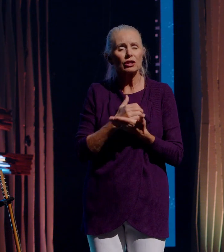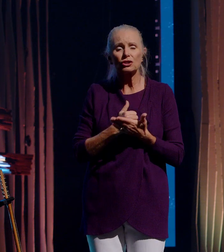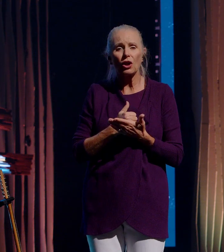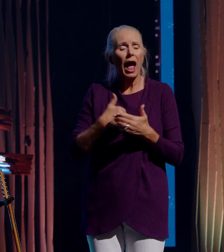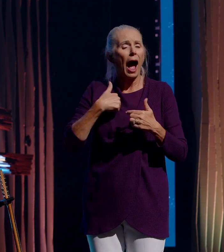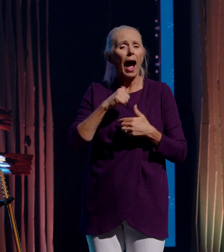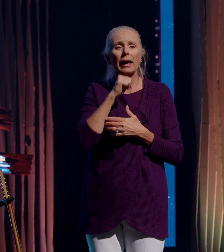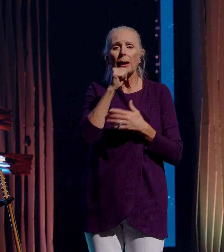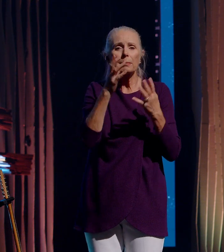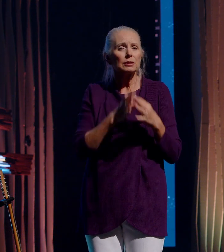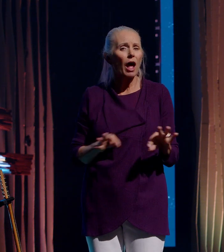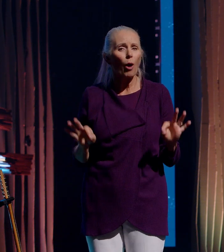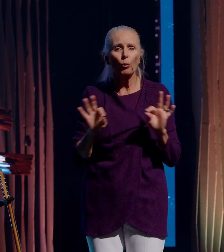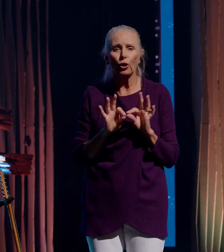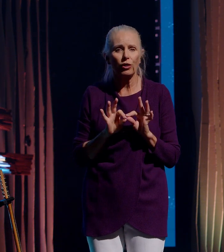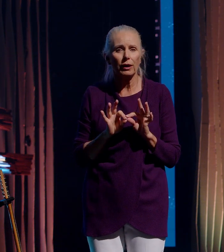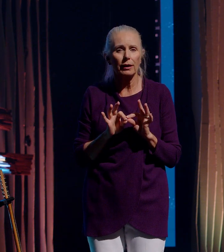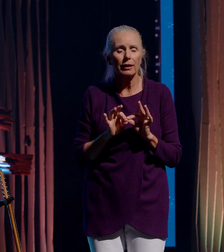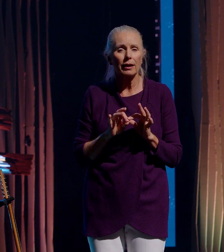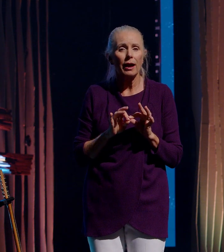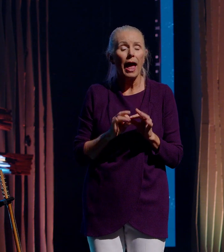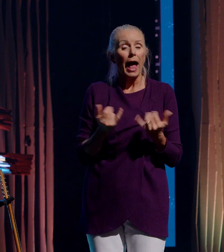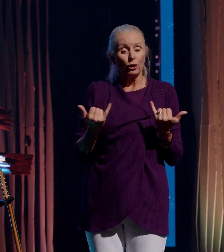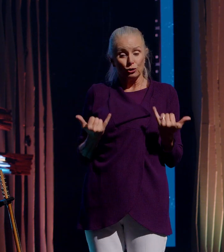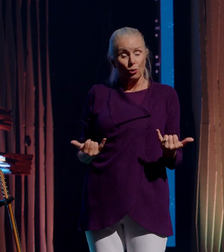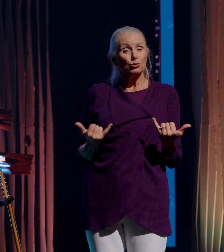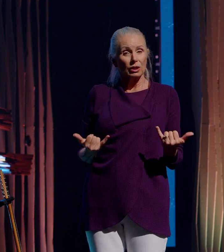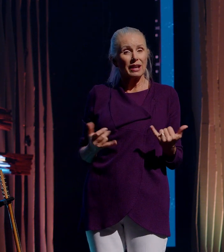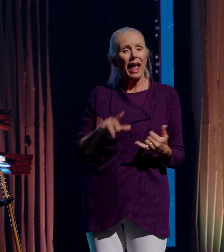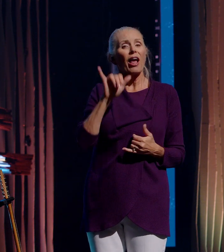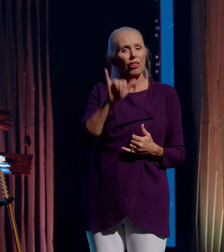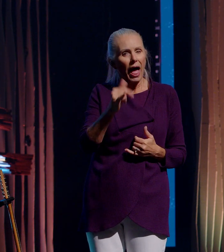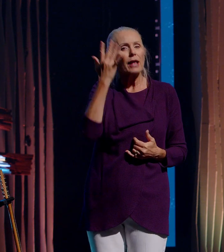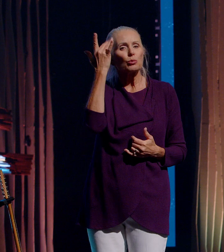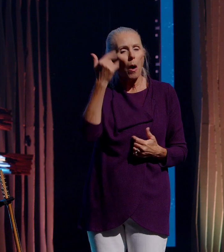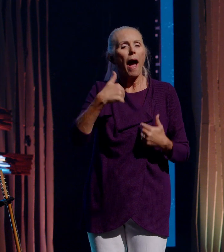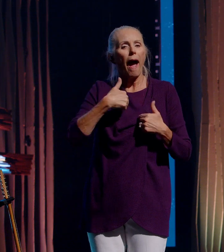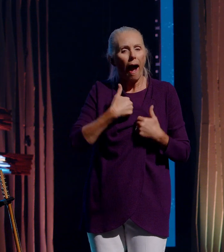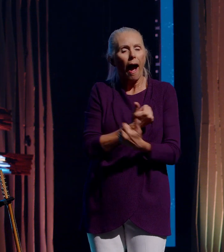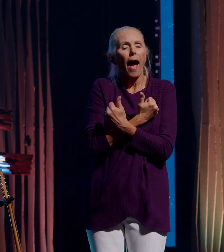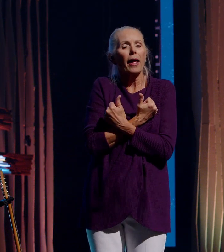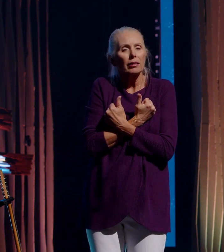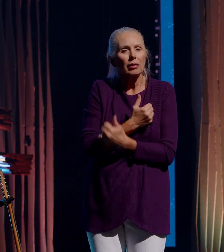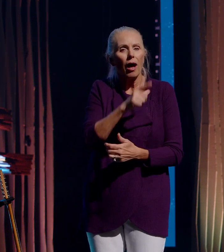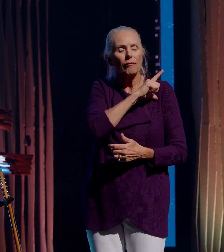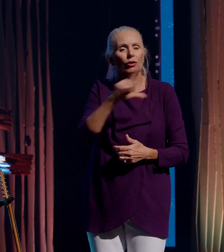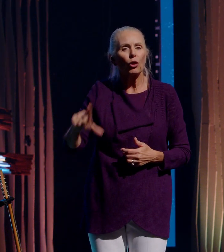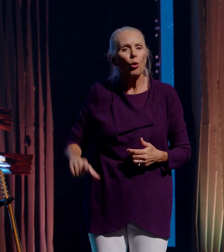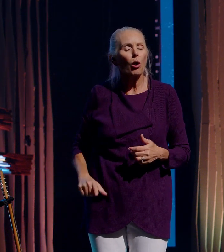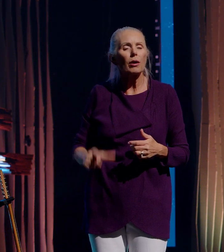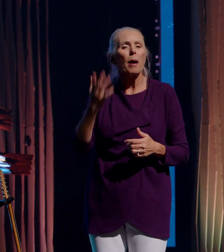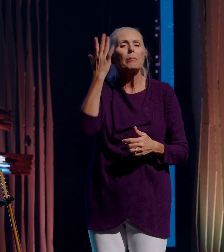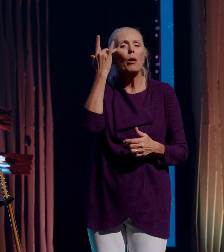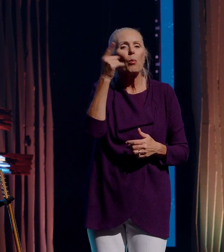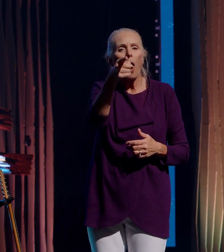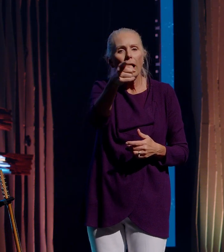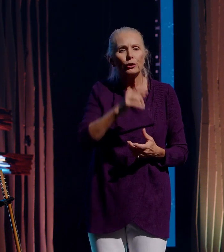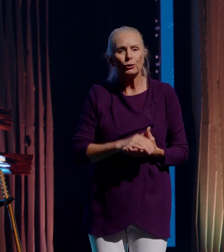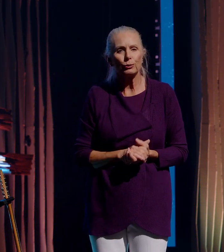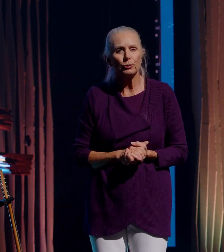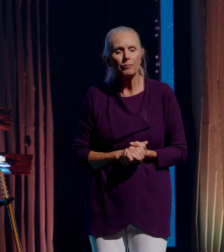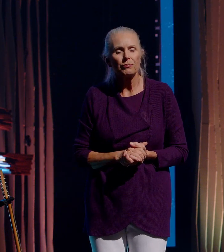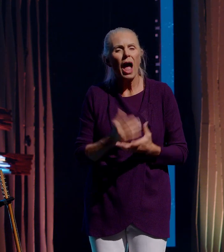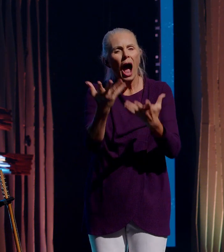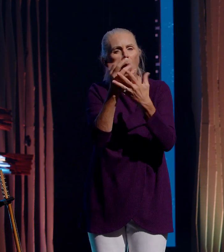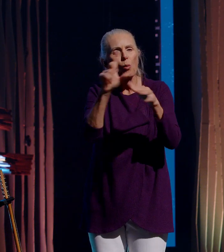worthy. Today, that's why I love the Lord. What for the believers in this room, what is it for you? I want to challenge you to